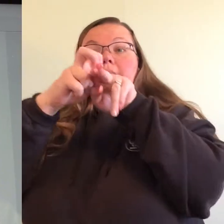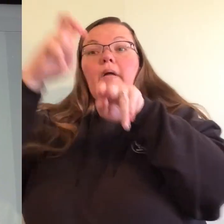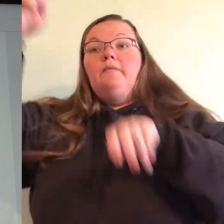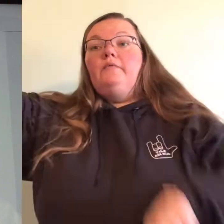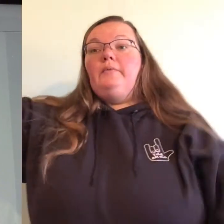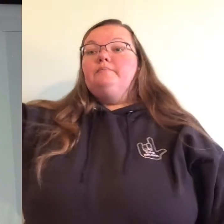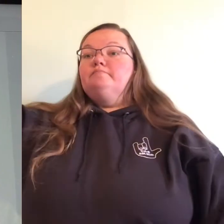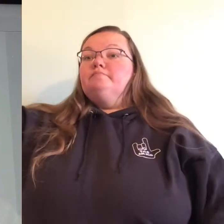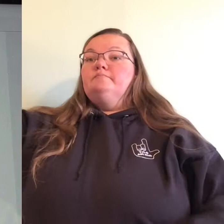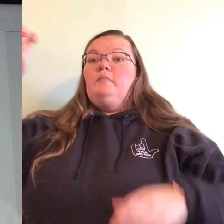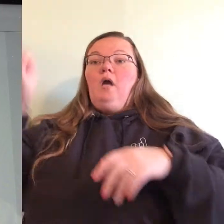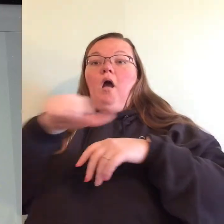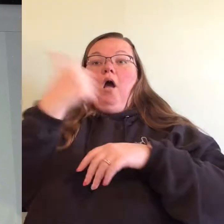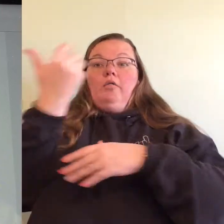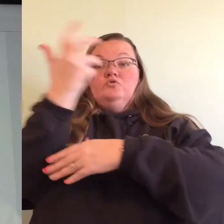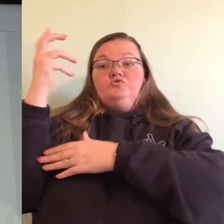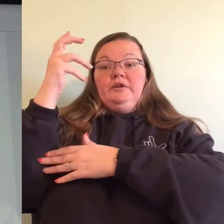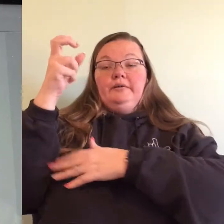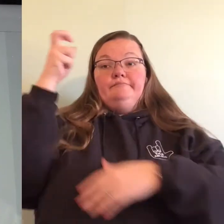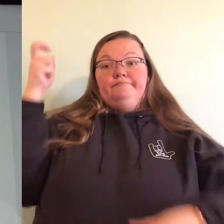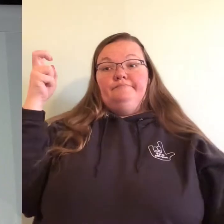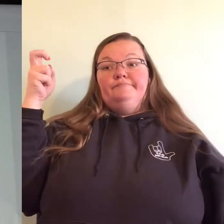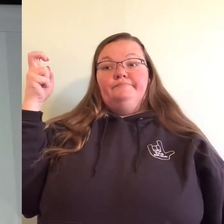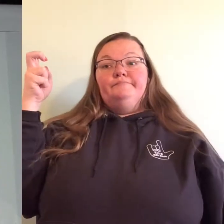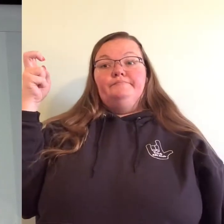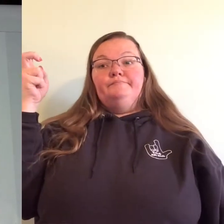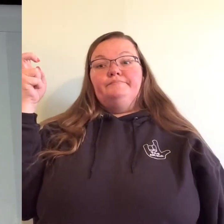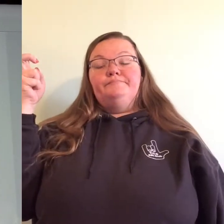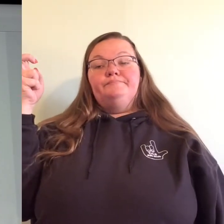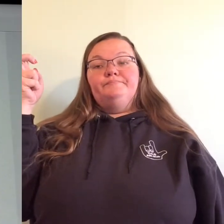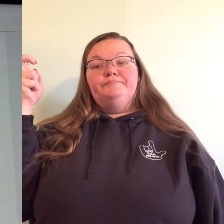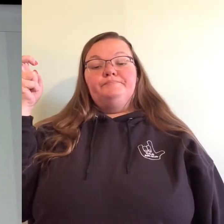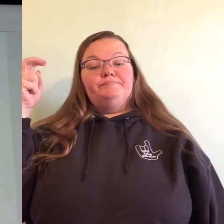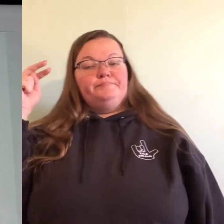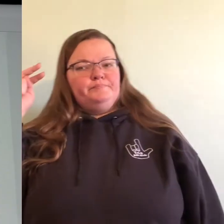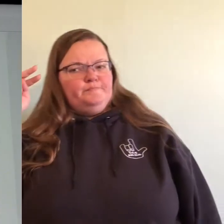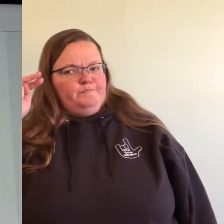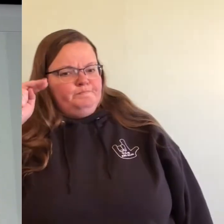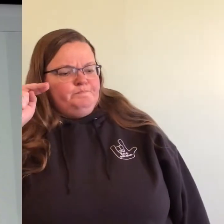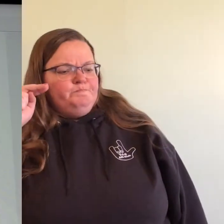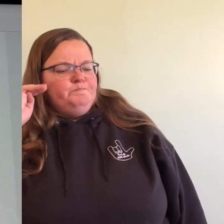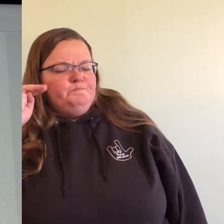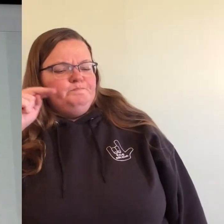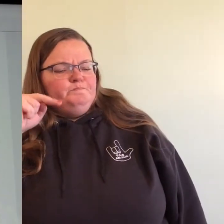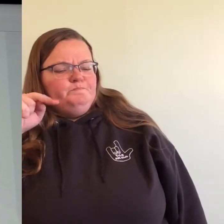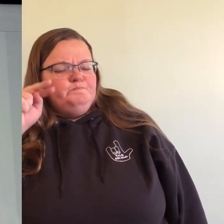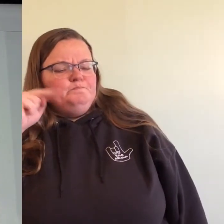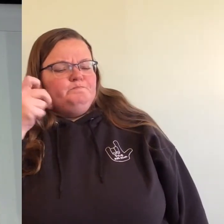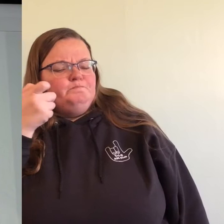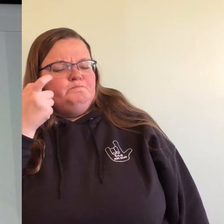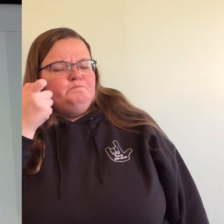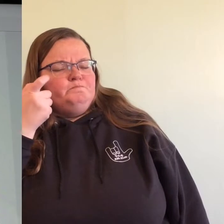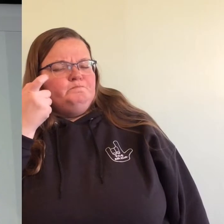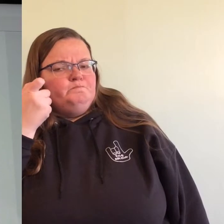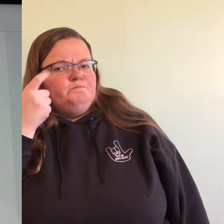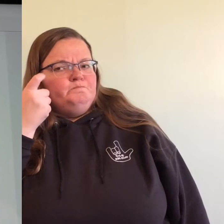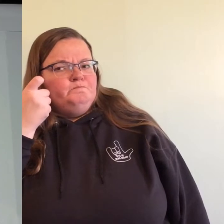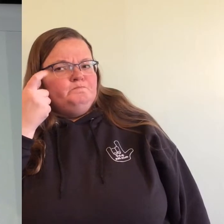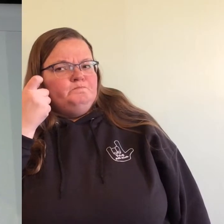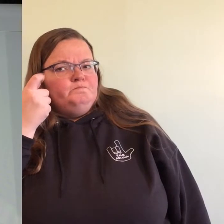flew away, but only as far as the next tree. Then it perched and looked at them very hard, as if it understood all that they'd been